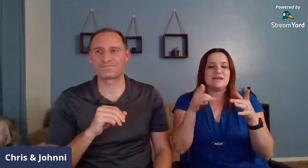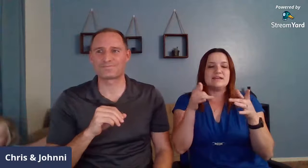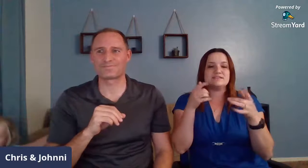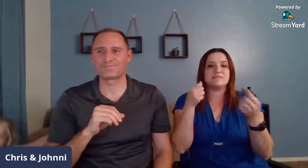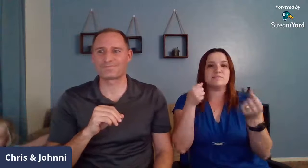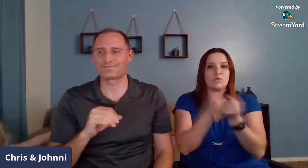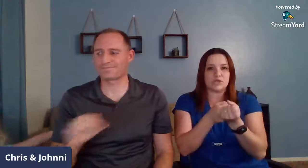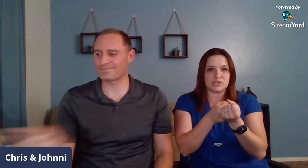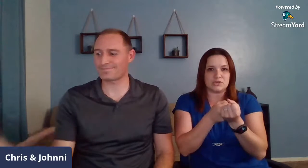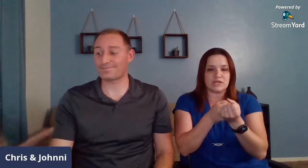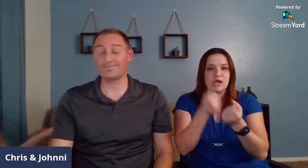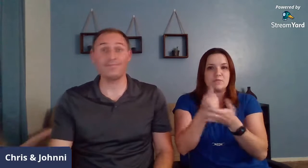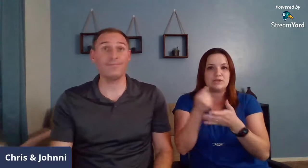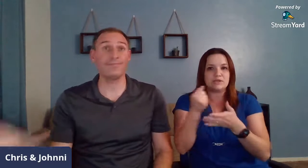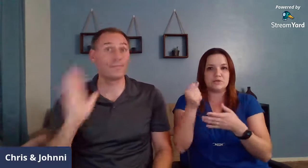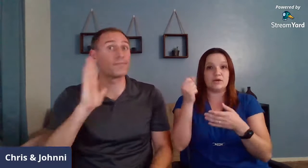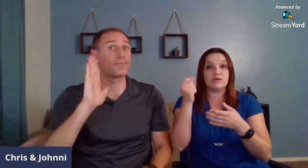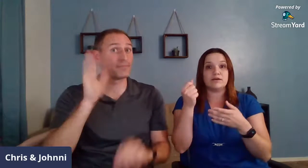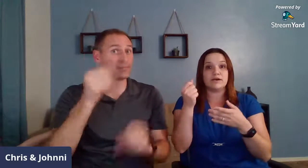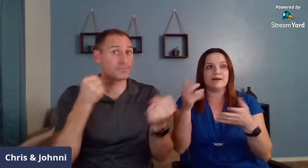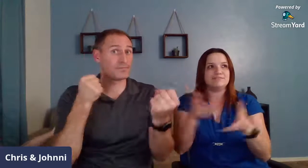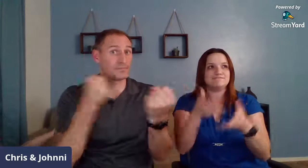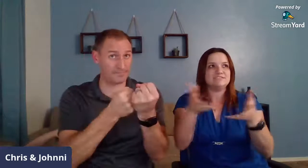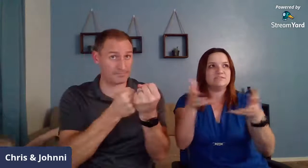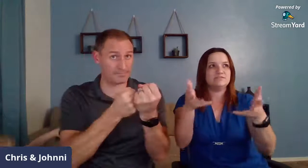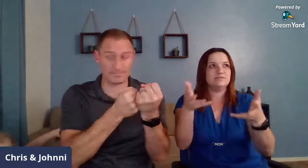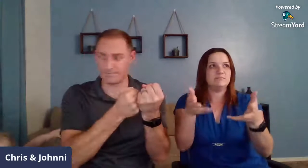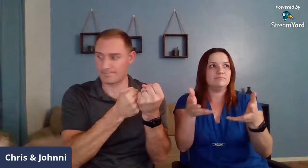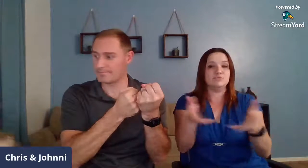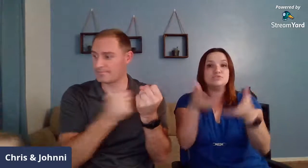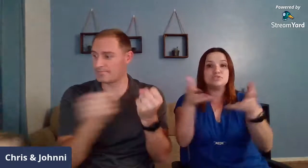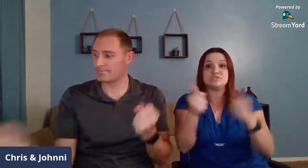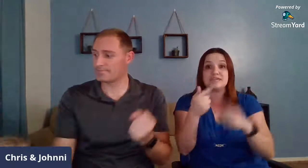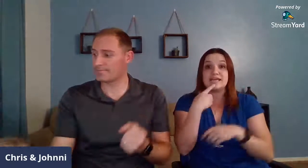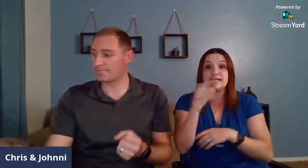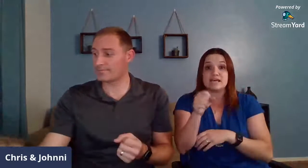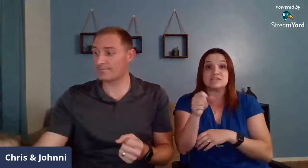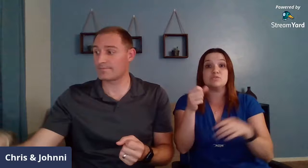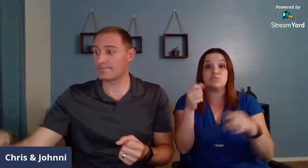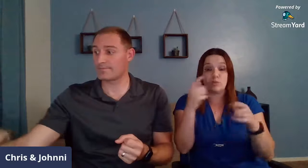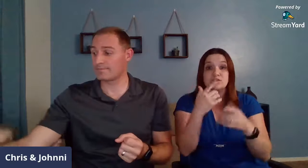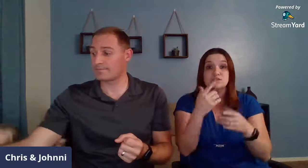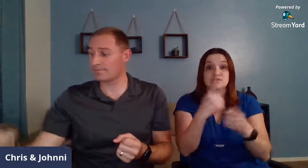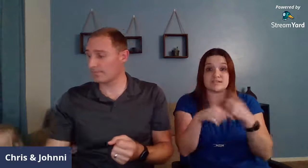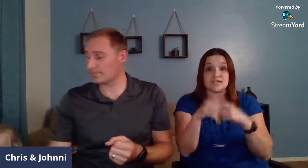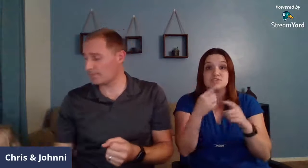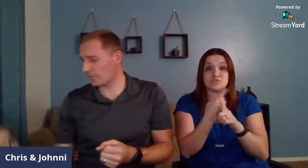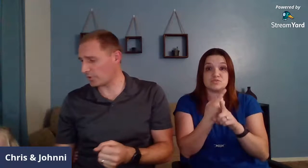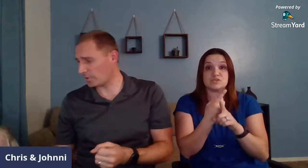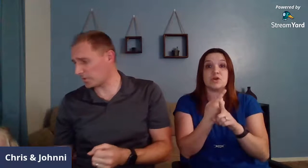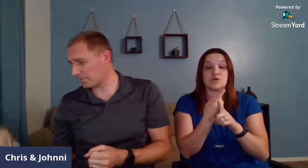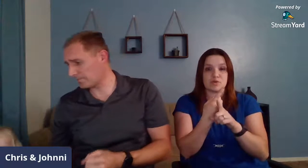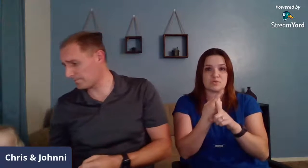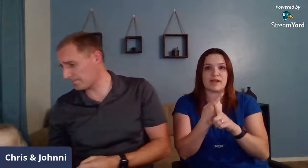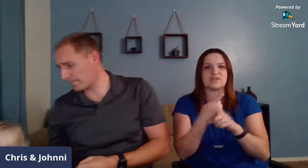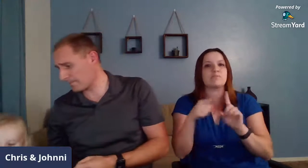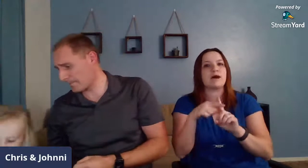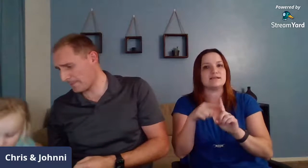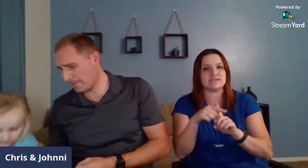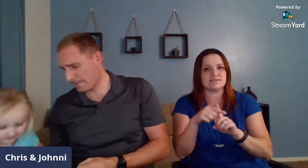They support you in helping you boost you, saying yes, the signs you're using are correct. They're positive. They give